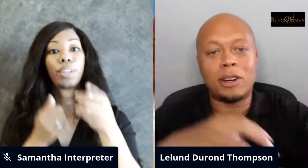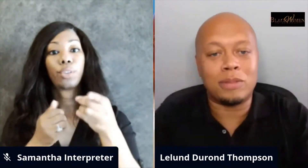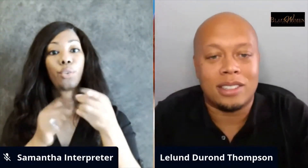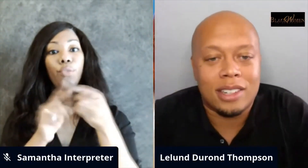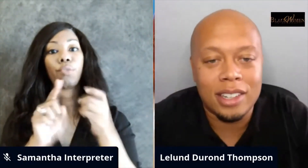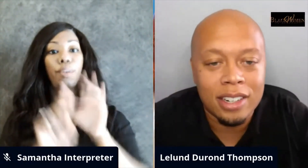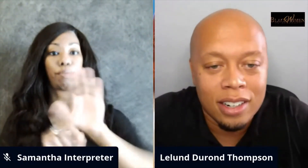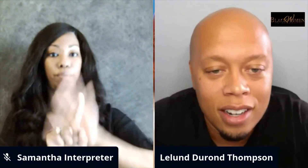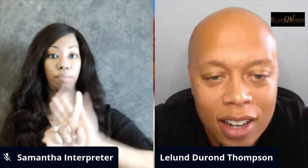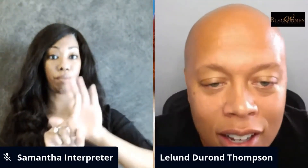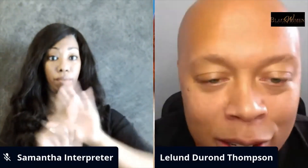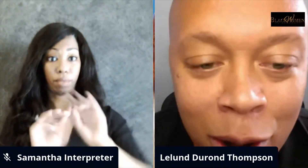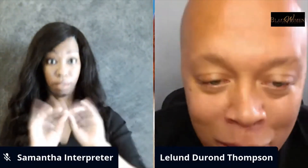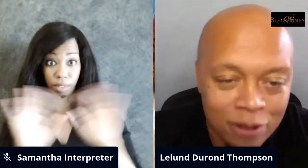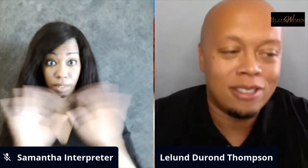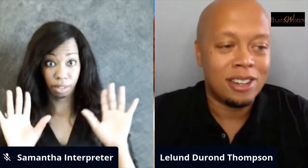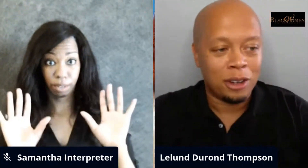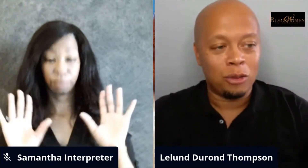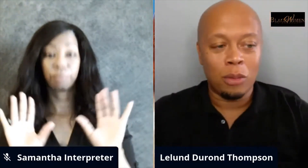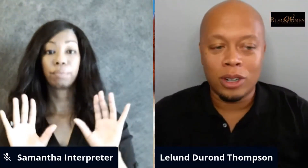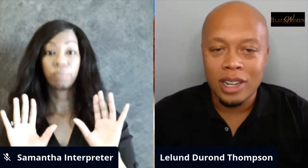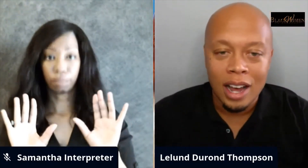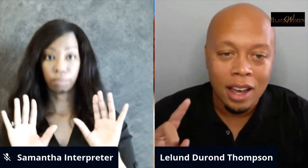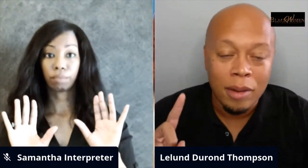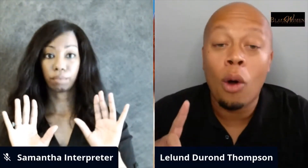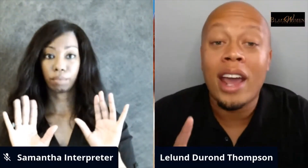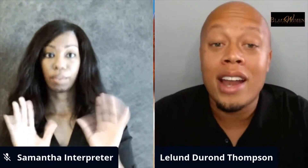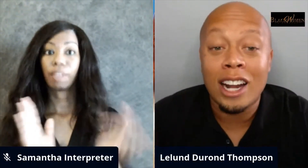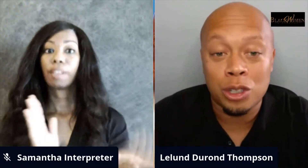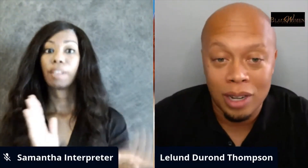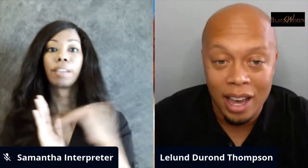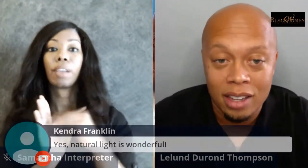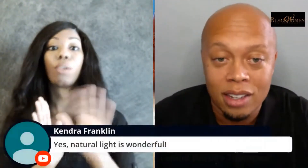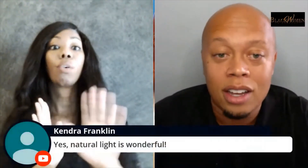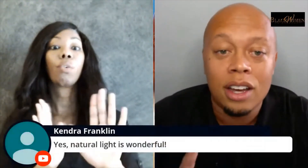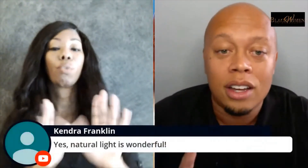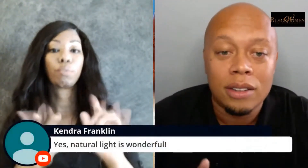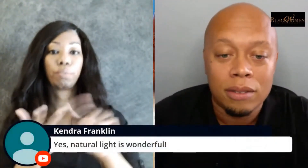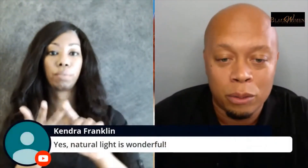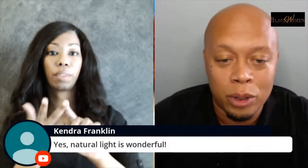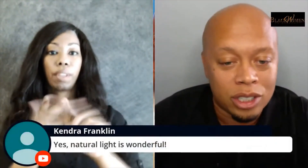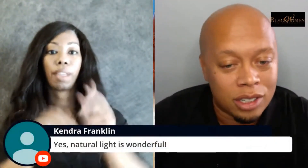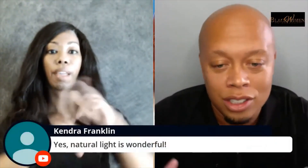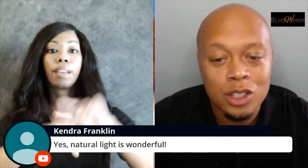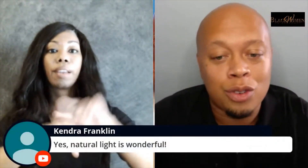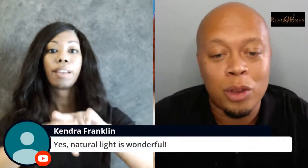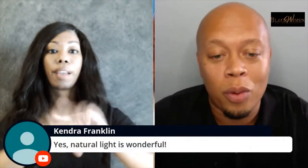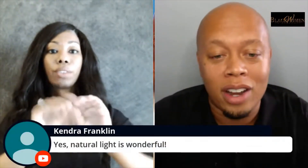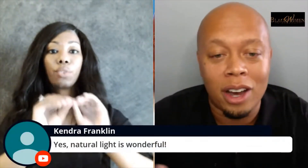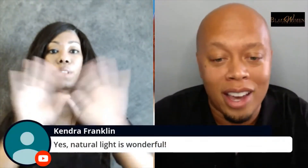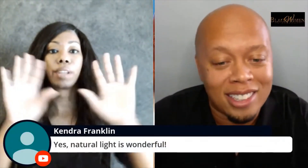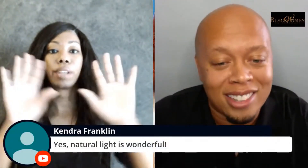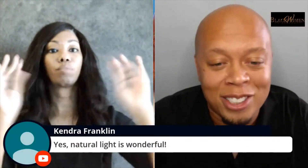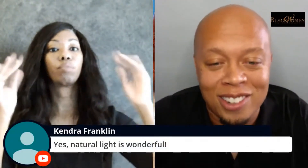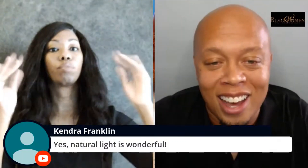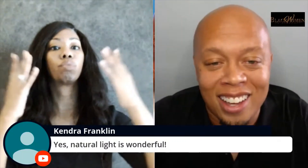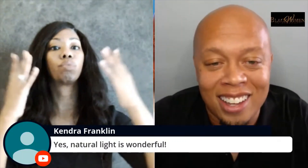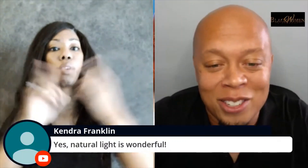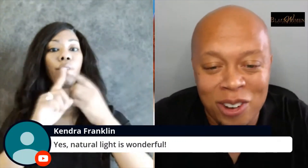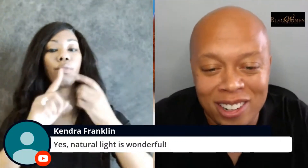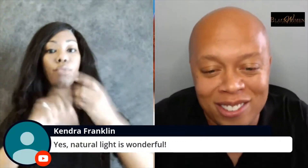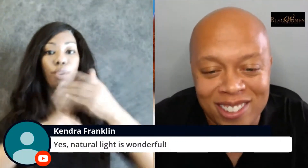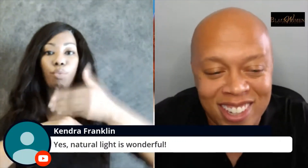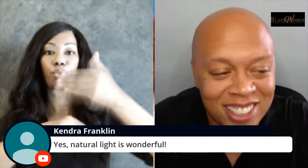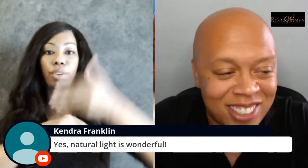Awesome, hope that's clear. So one more time. Oh, and natural light, which is just from the window. Yes, natural light